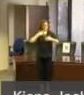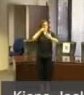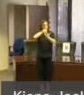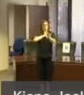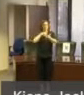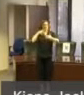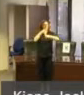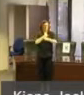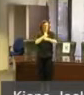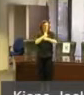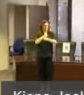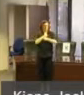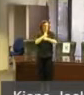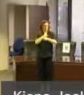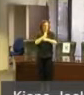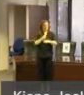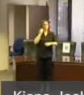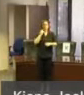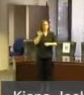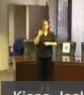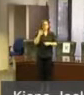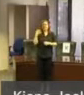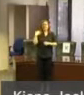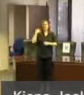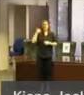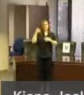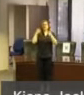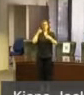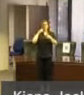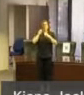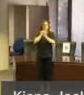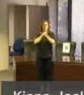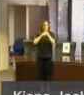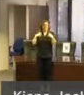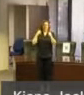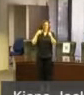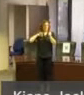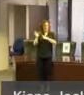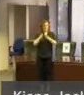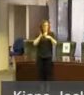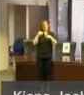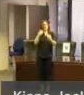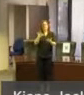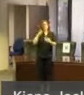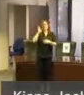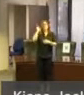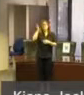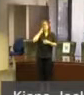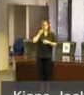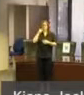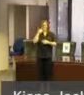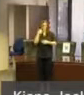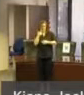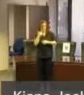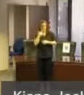Jeff Rickman, Executive Director of the State Health Benefit Plan, gave a 2021 SHBP presentation. Some of the